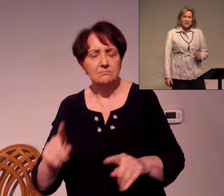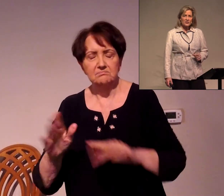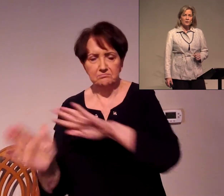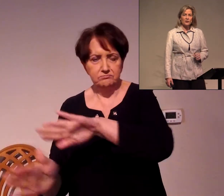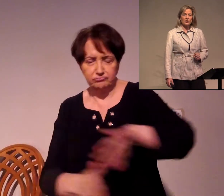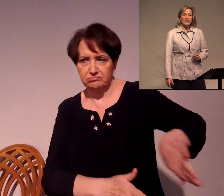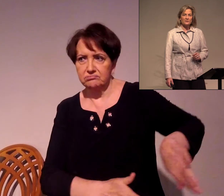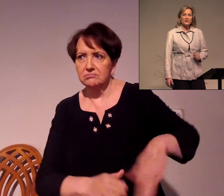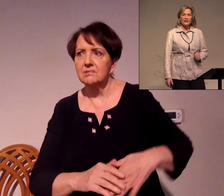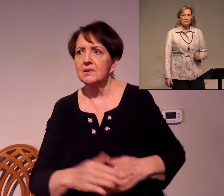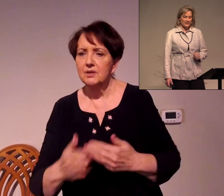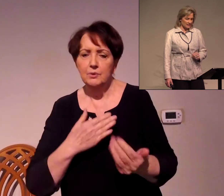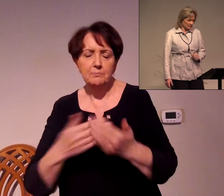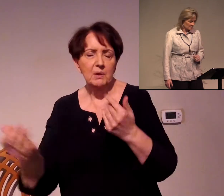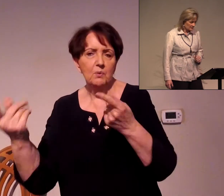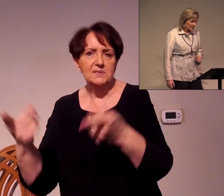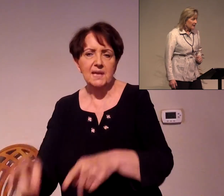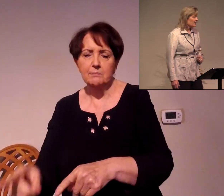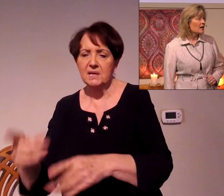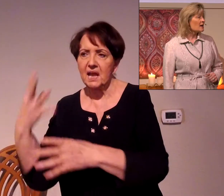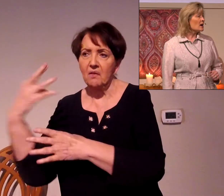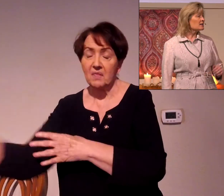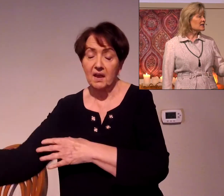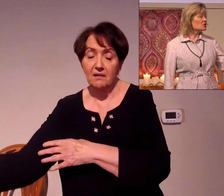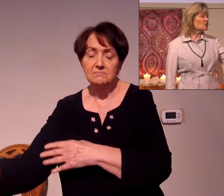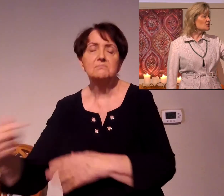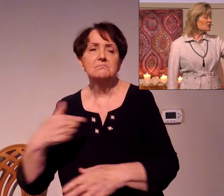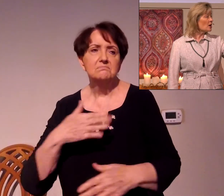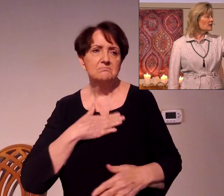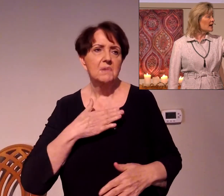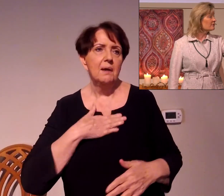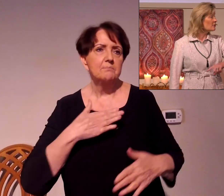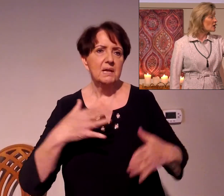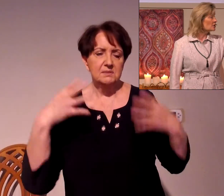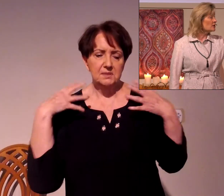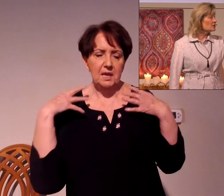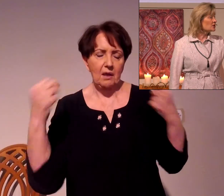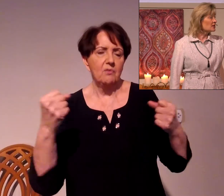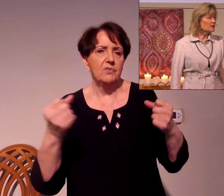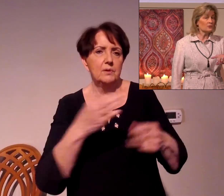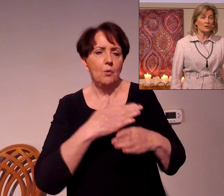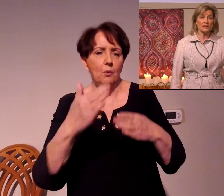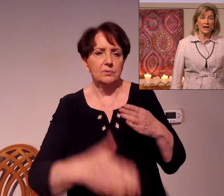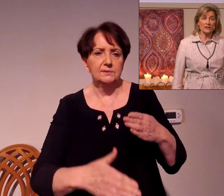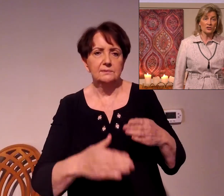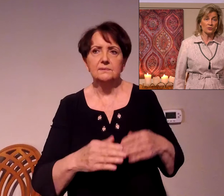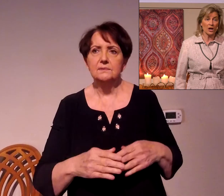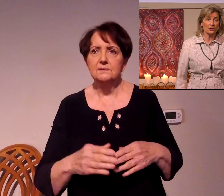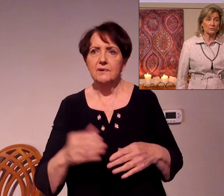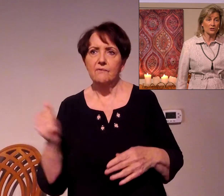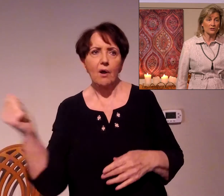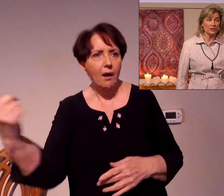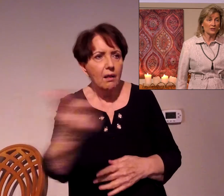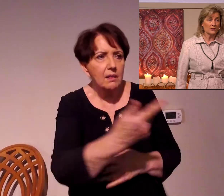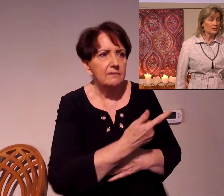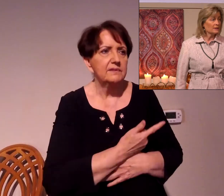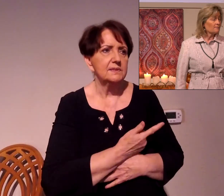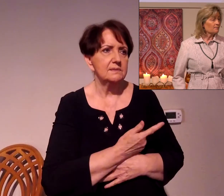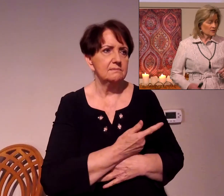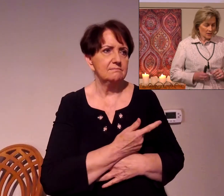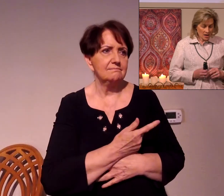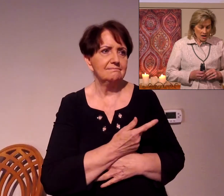No matter what's going on outside of me. And my attention is on that for our community and everyone attached to our community.